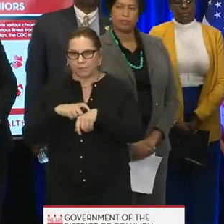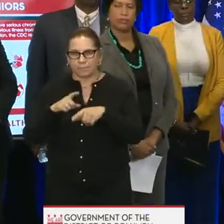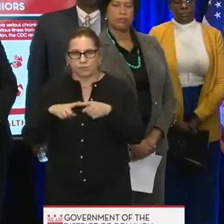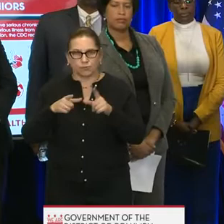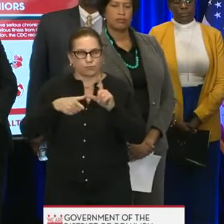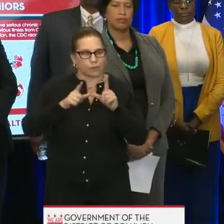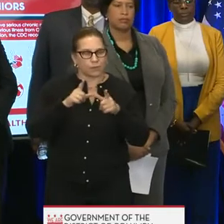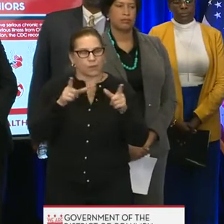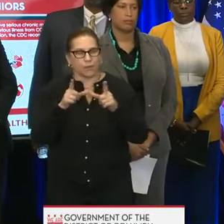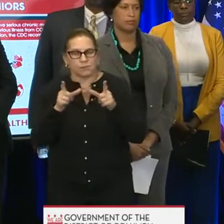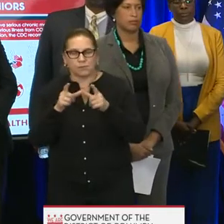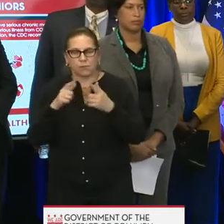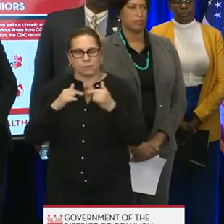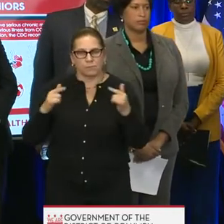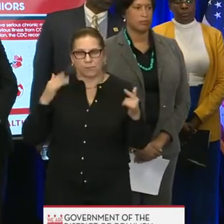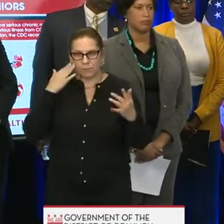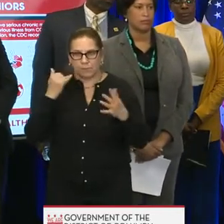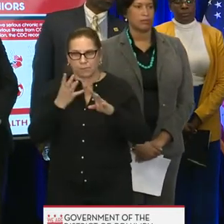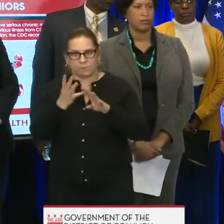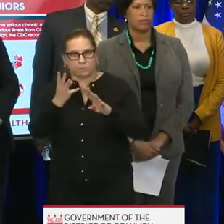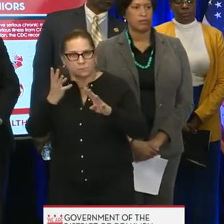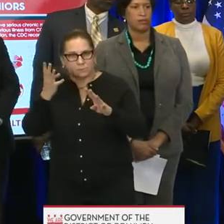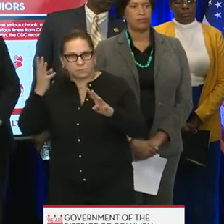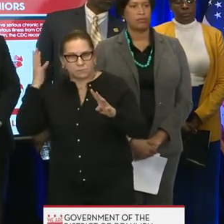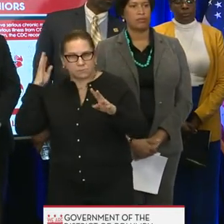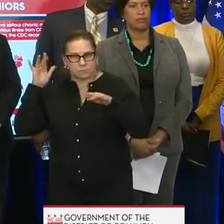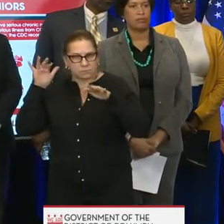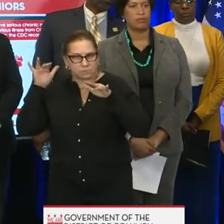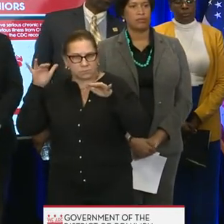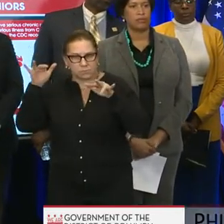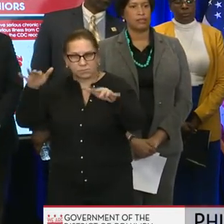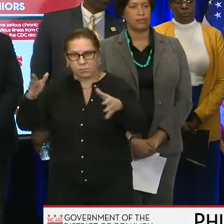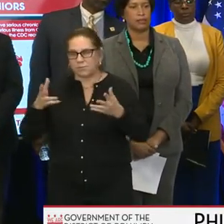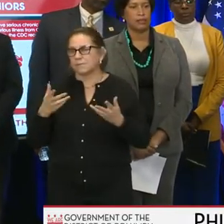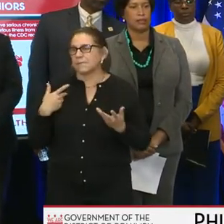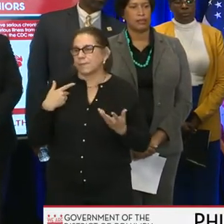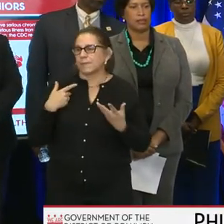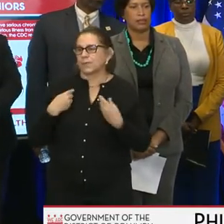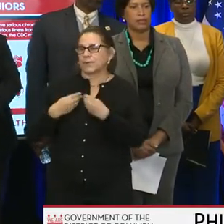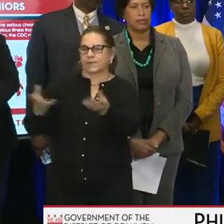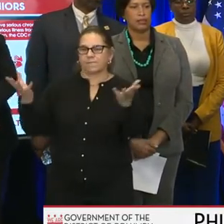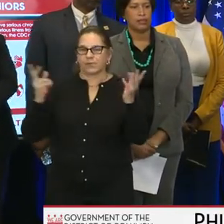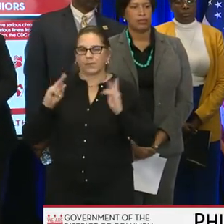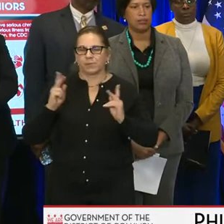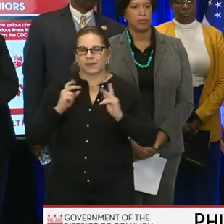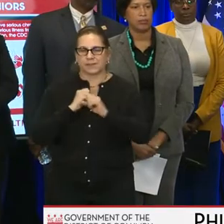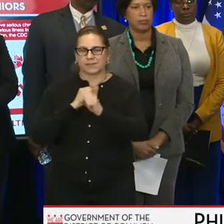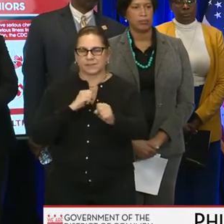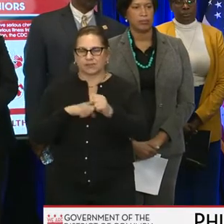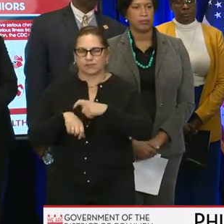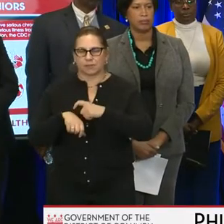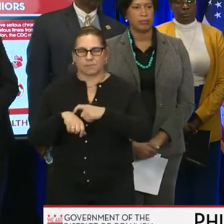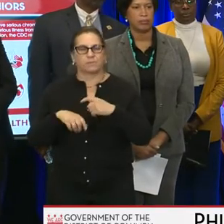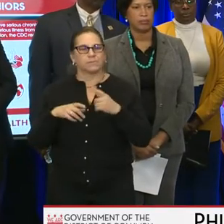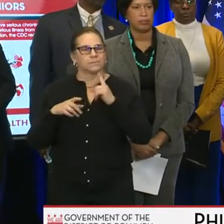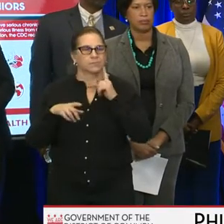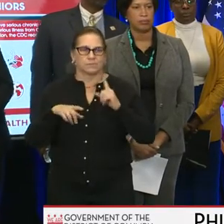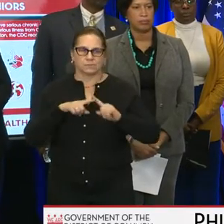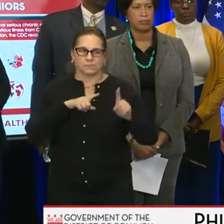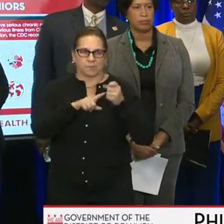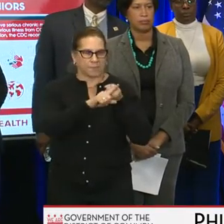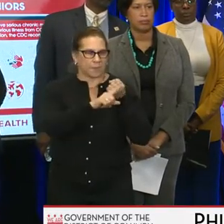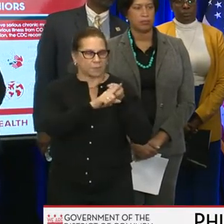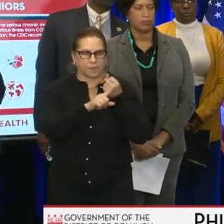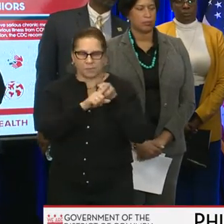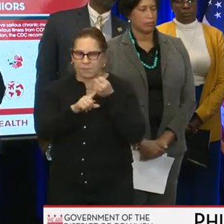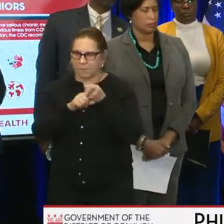folks and worry about the renewals. We're looking at this as broadly as we can. There also will be provisions, the